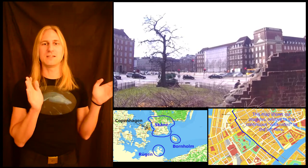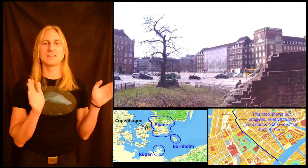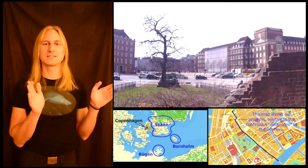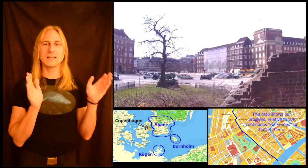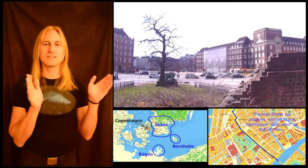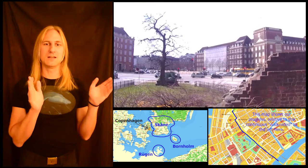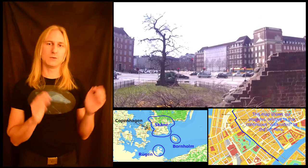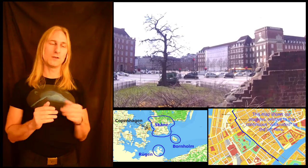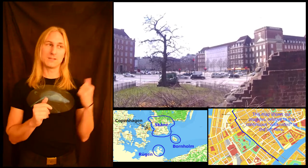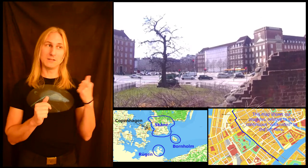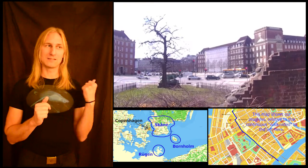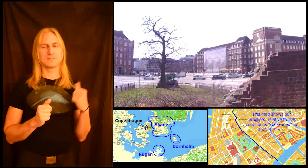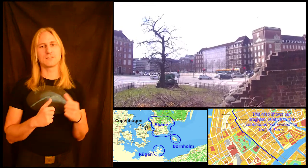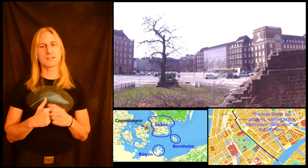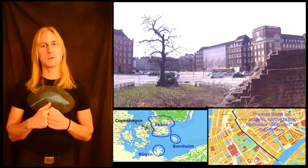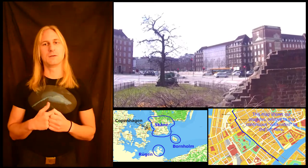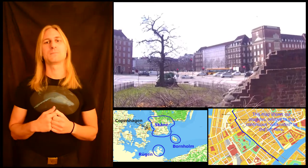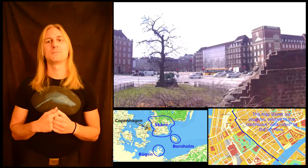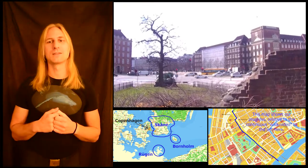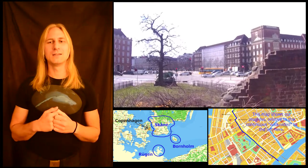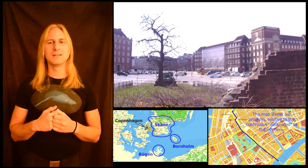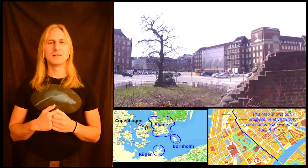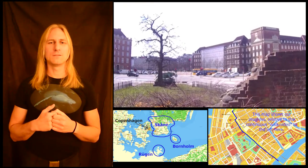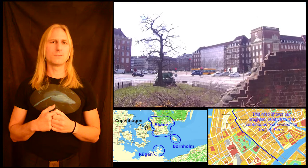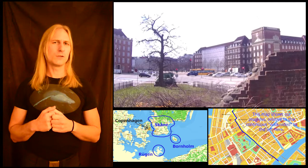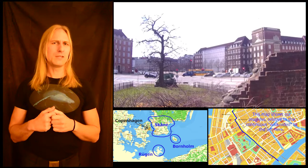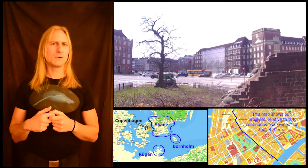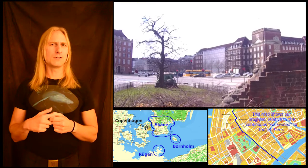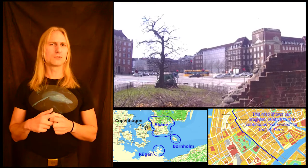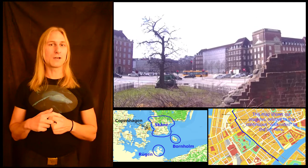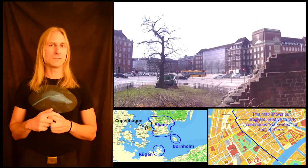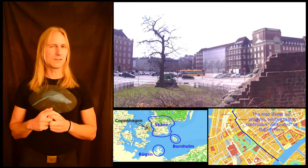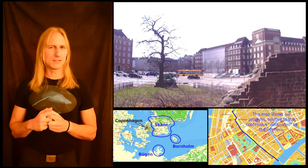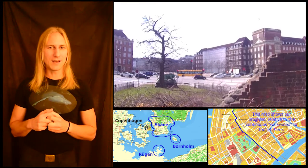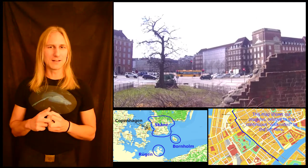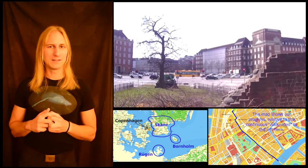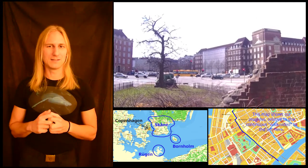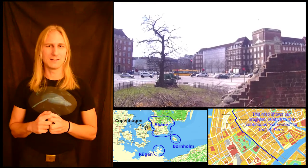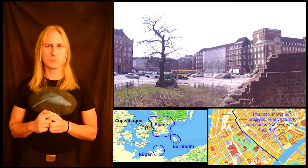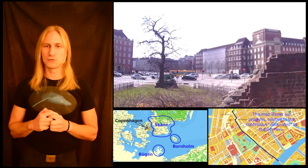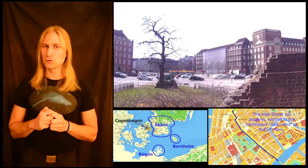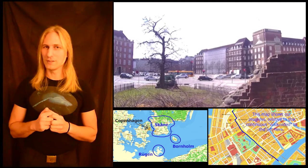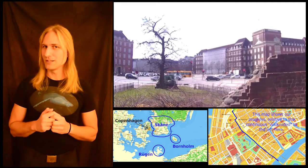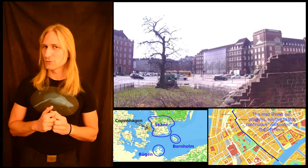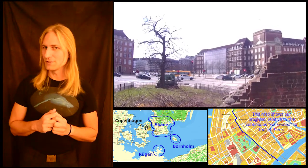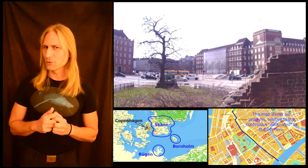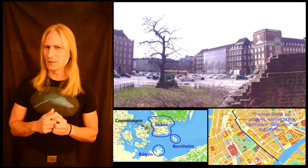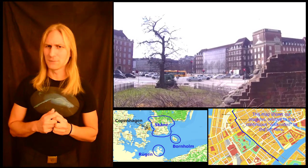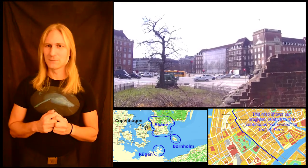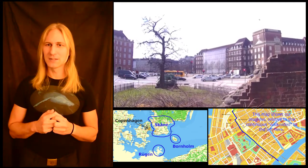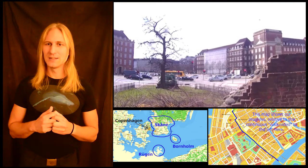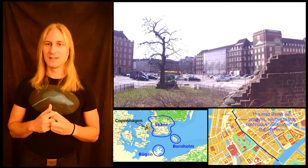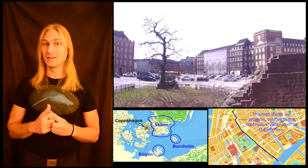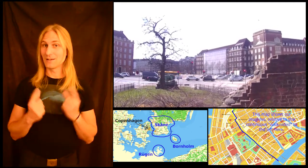270 years later when they built this tower. For the people of 1259 it was surely a tragic